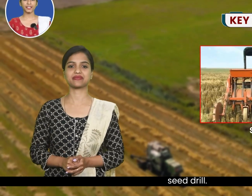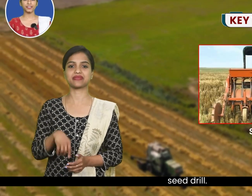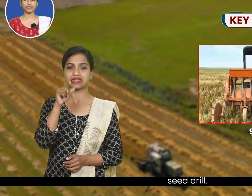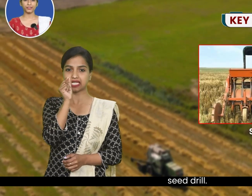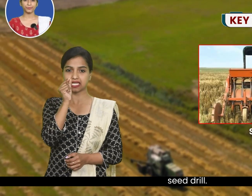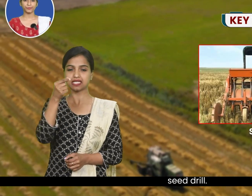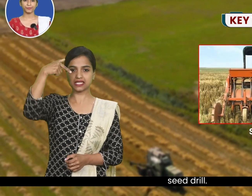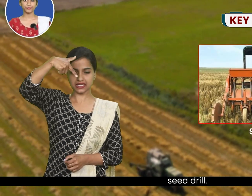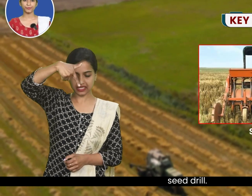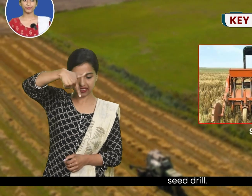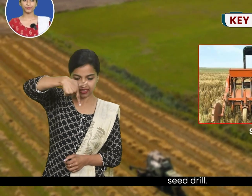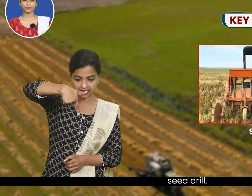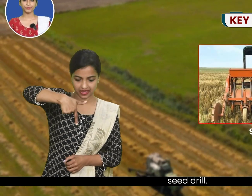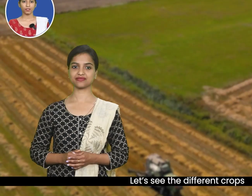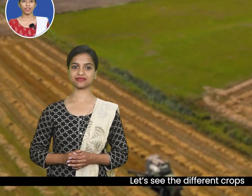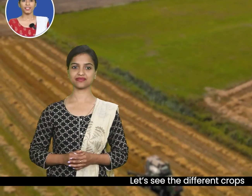seed drill.